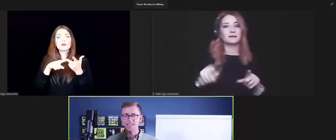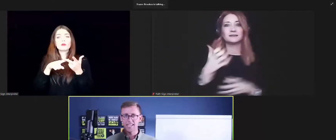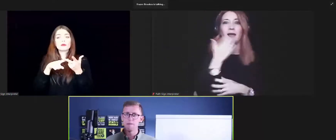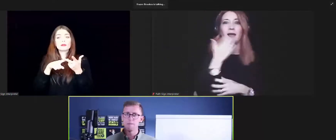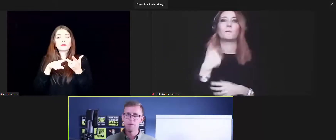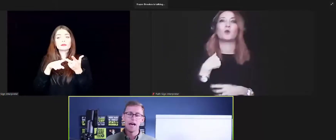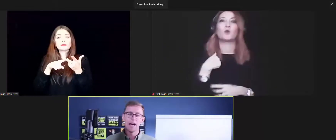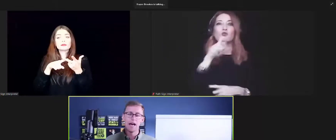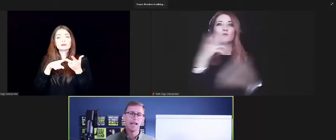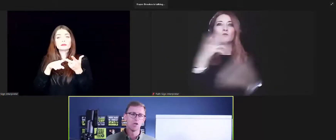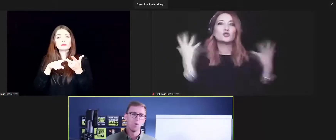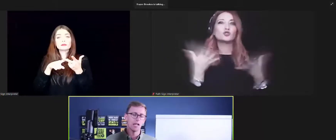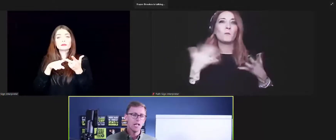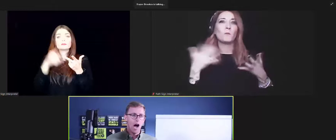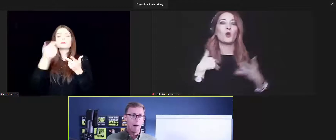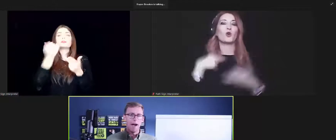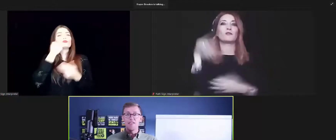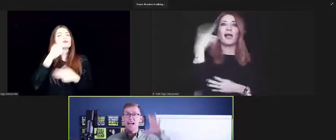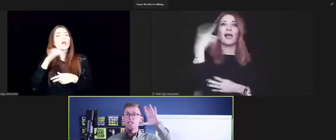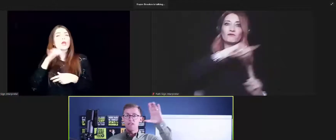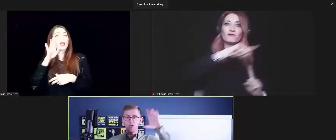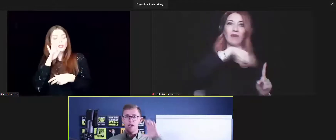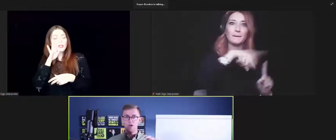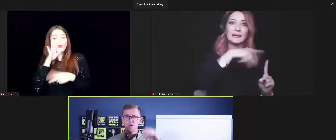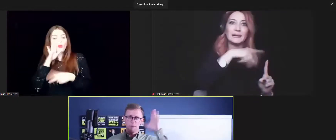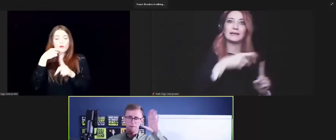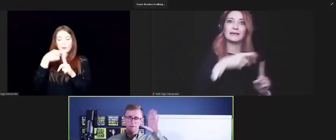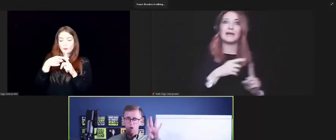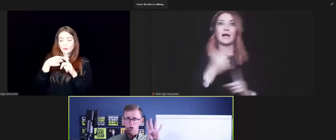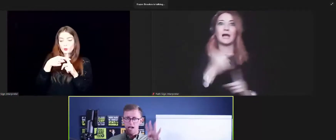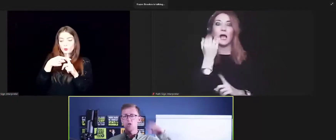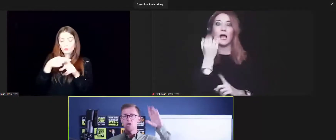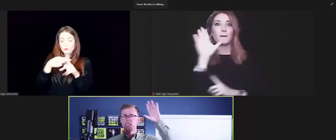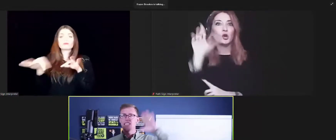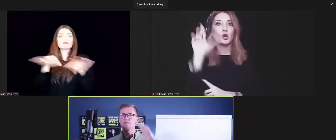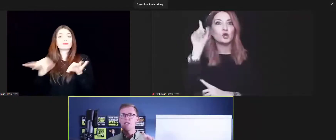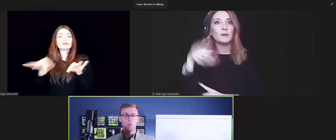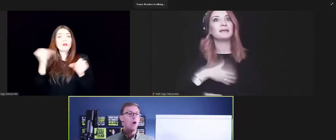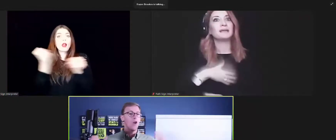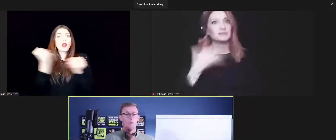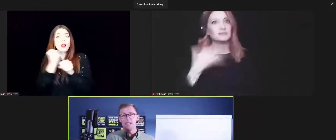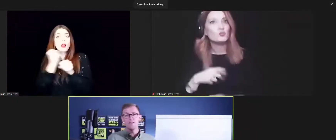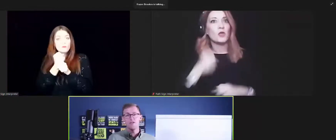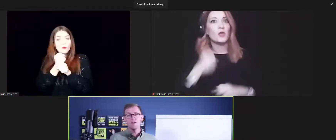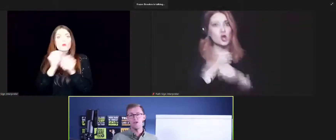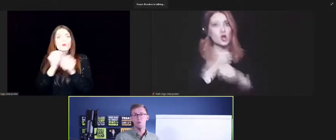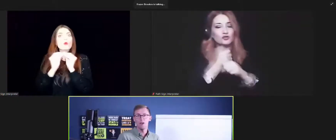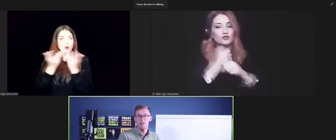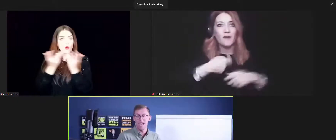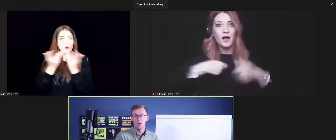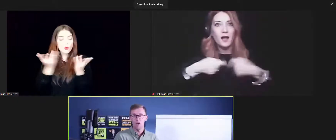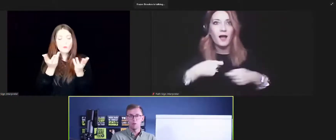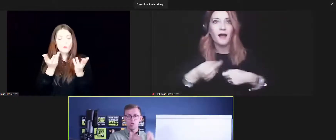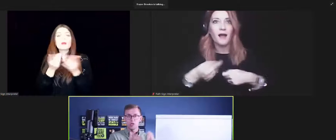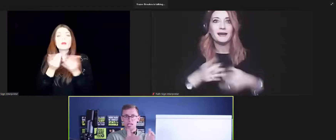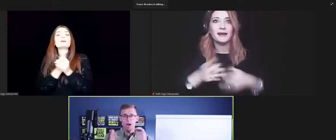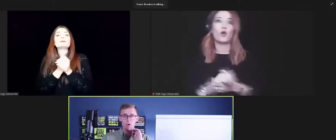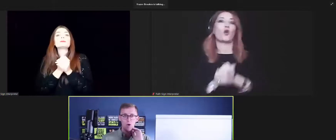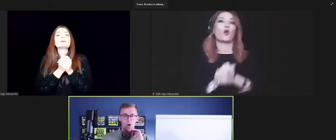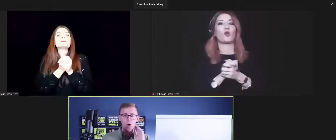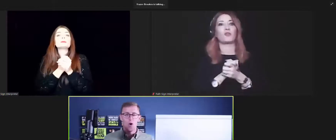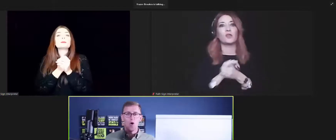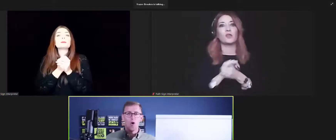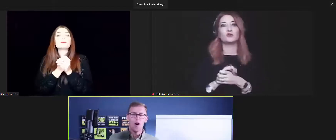the game plan as well. At the end of each session, there's about 4 sessions. At the end of each one, we'll introduce one of the incredible CEOs